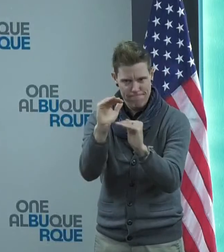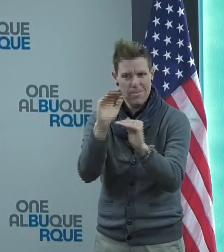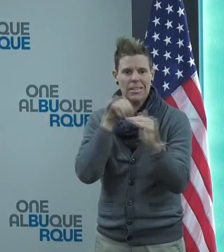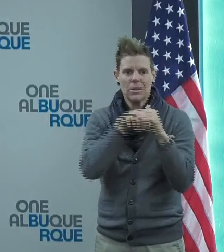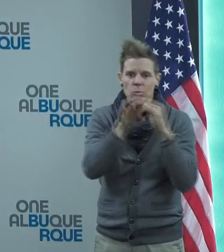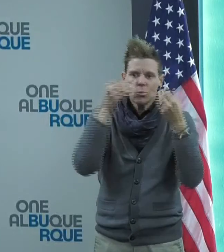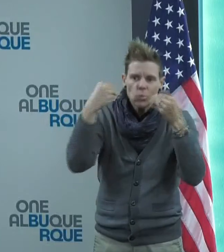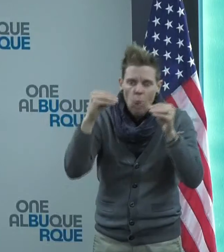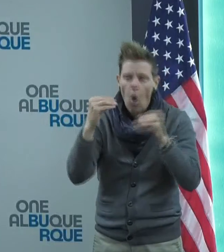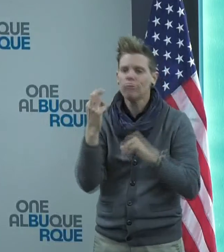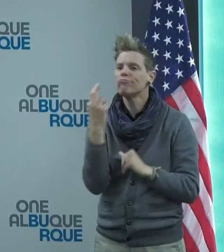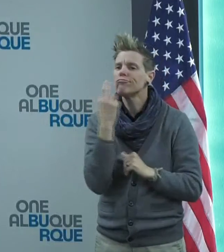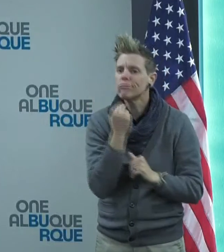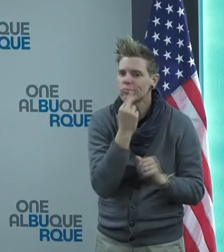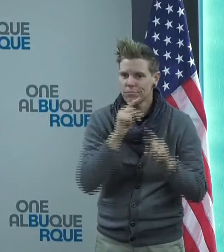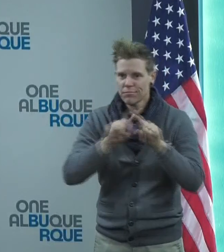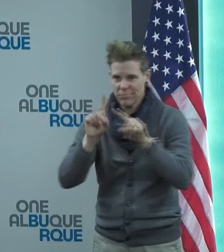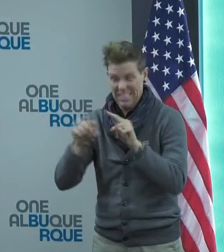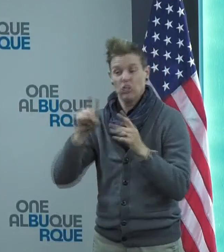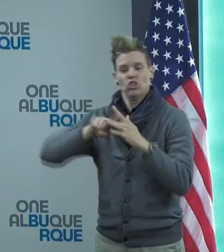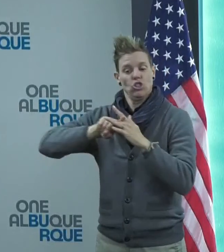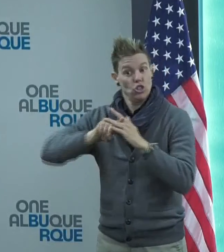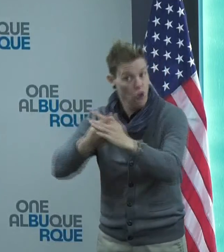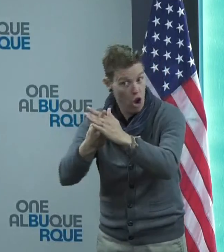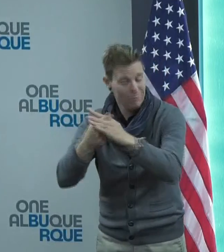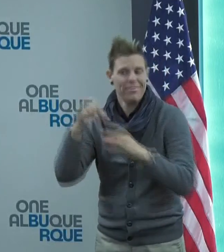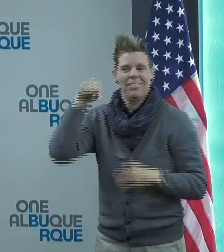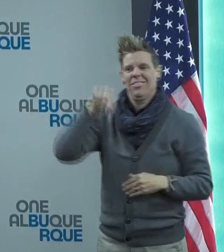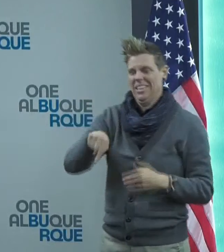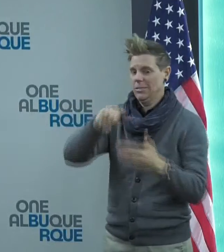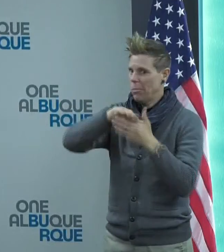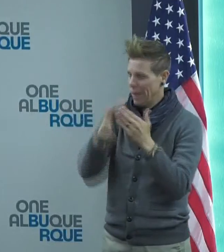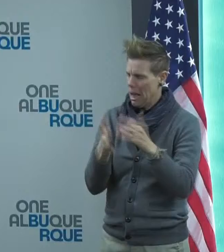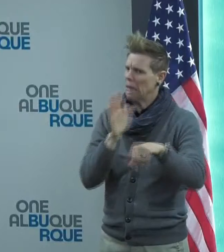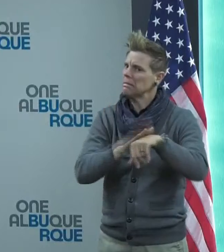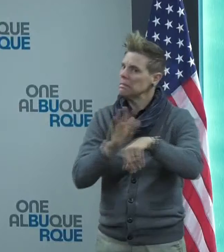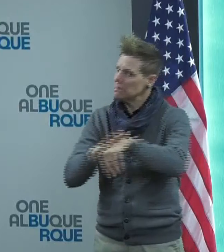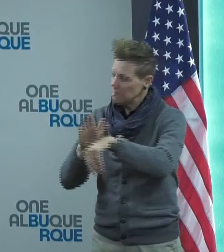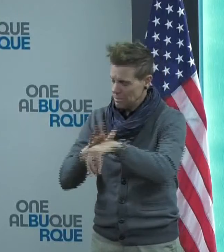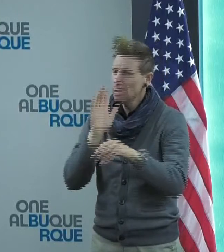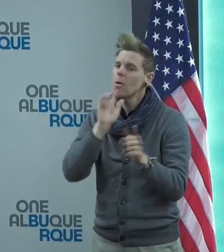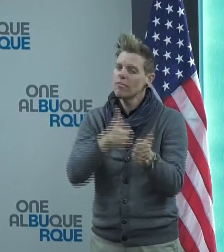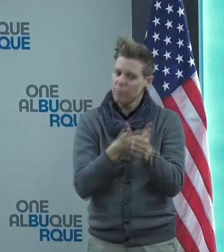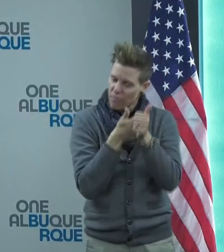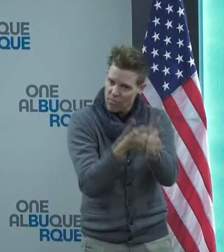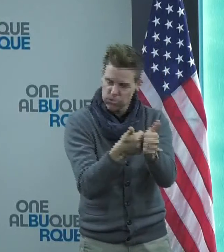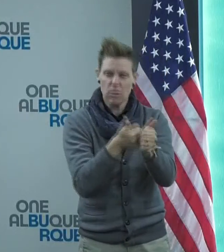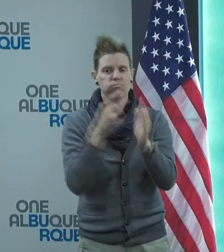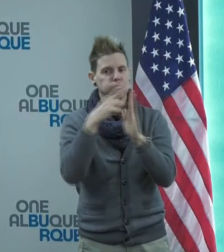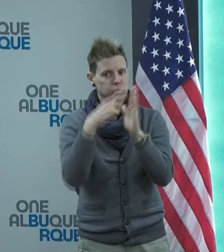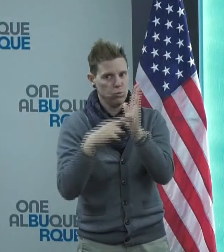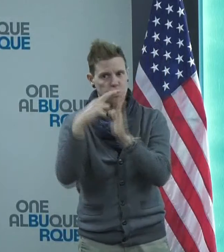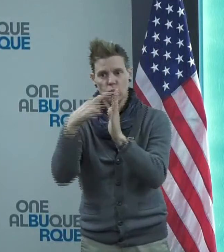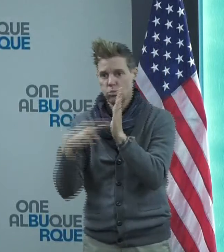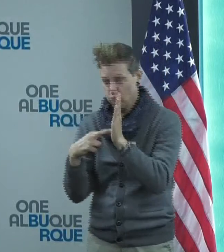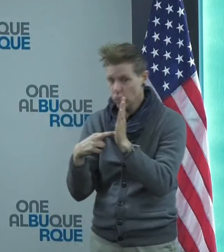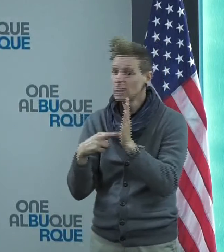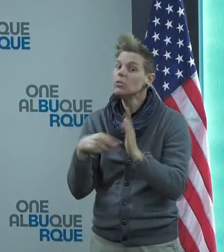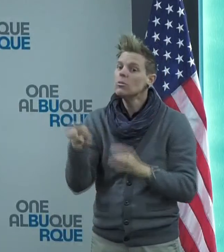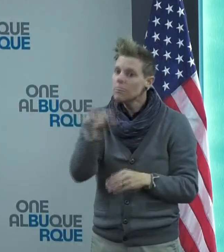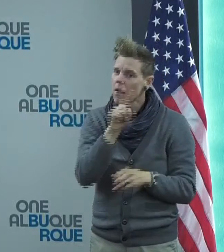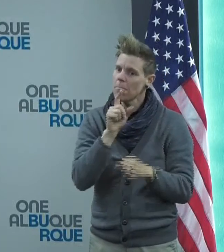weekend. So as a heads up, we will be, part of our enforcement package, we'll be making sure that folks have those hours set